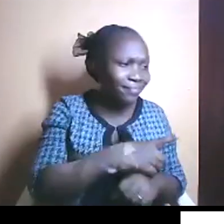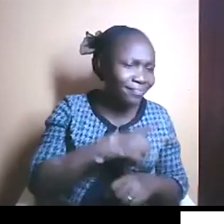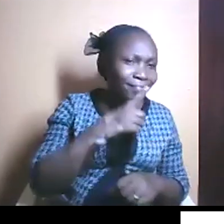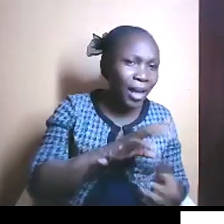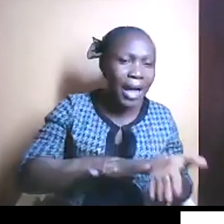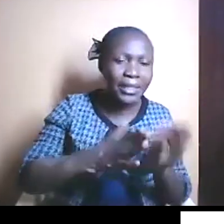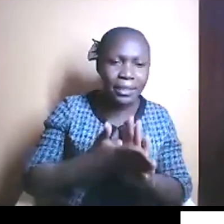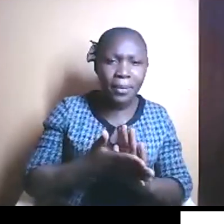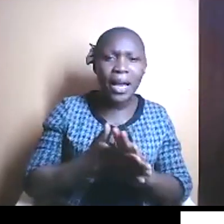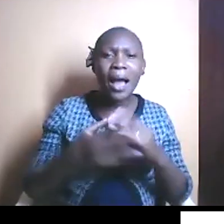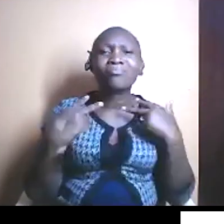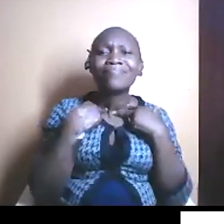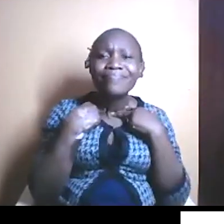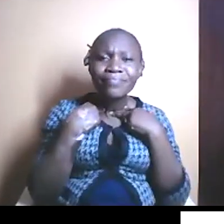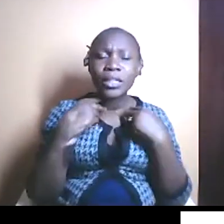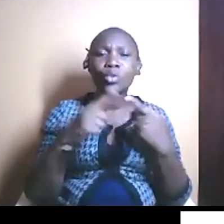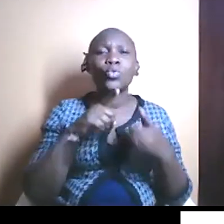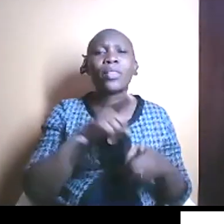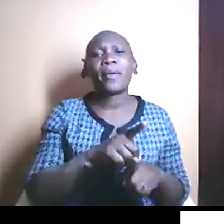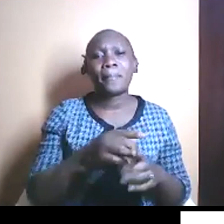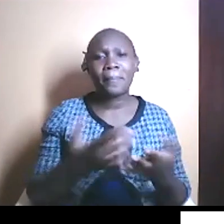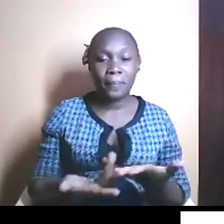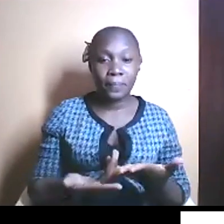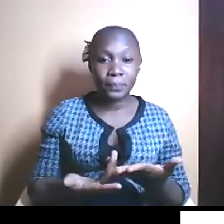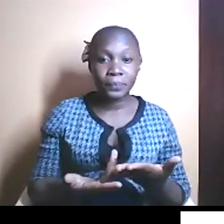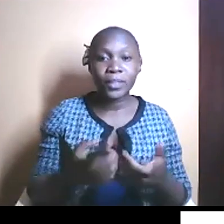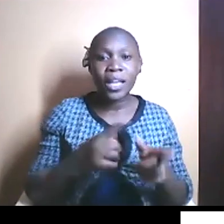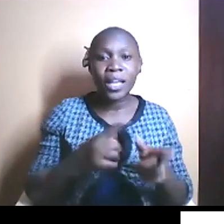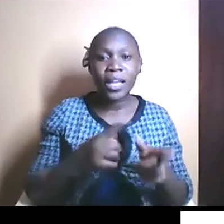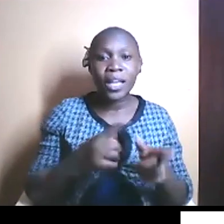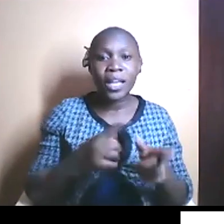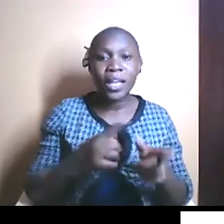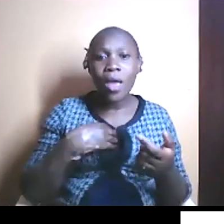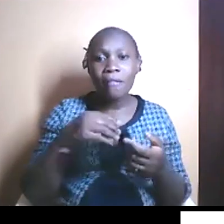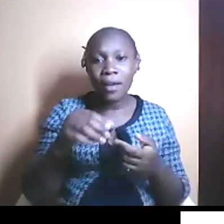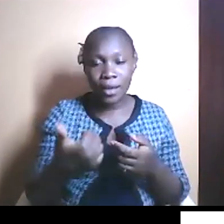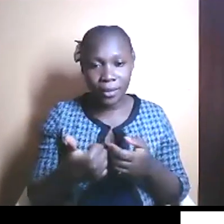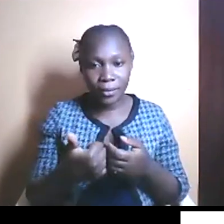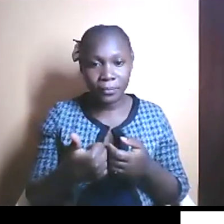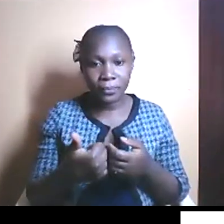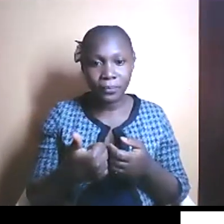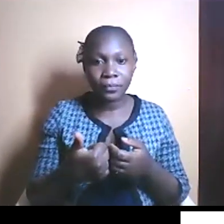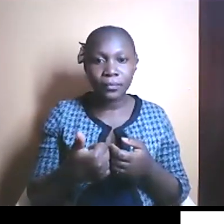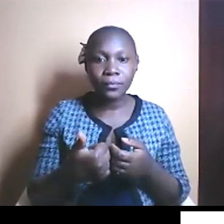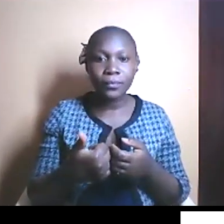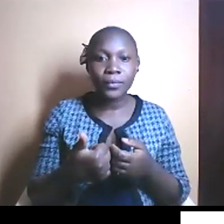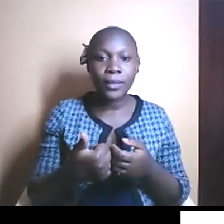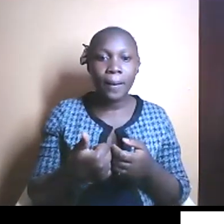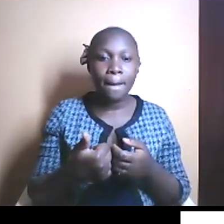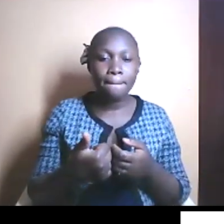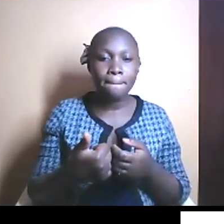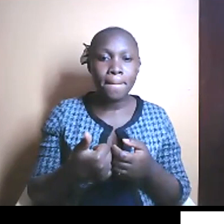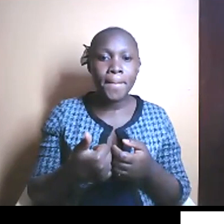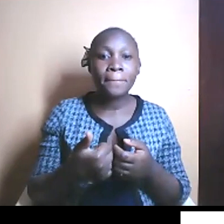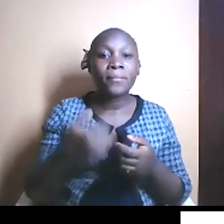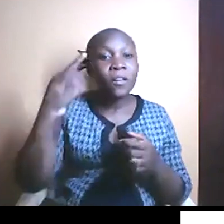has become a pattern. There's another phenomenon aside from Stockholm Syndrome called gaslighting. So for example, you've met